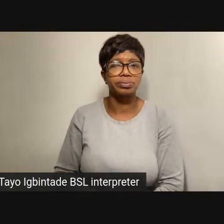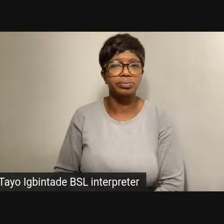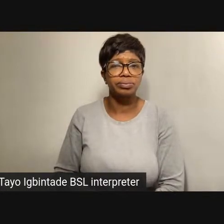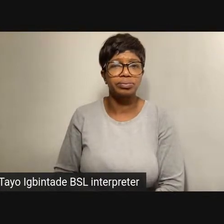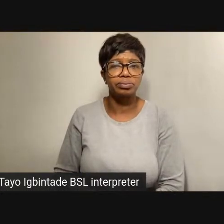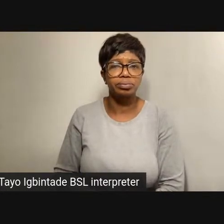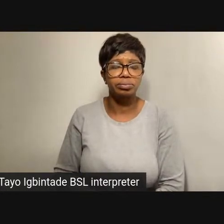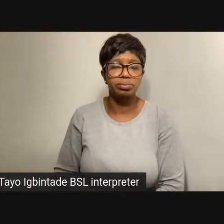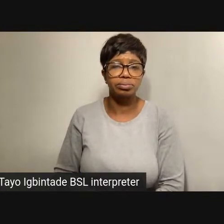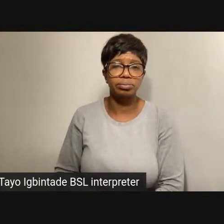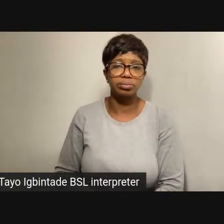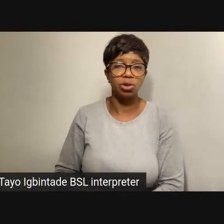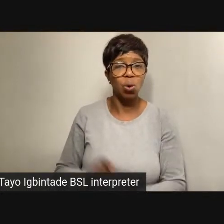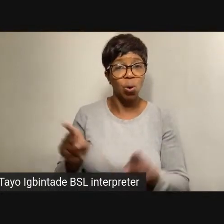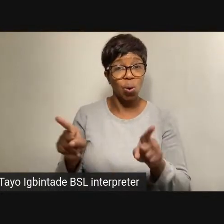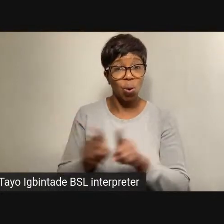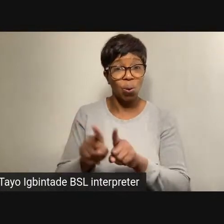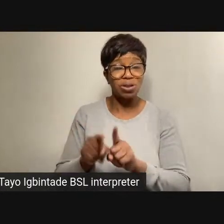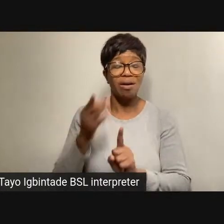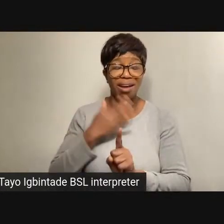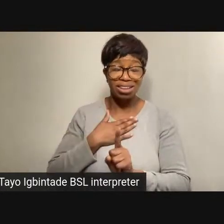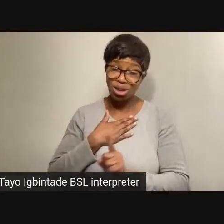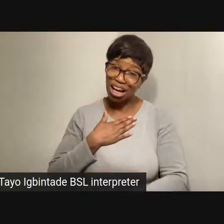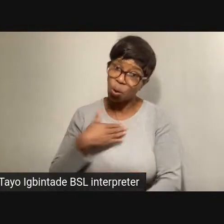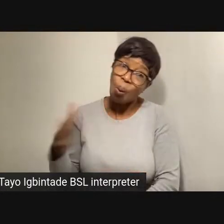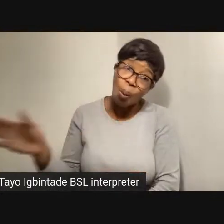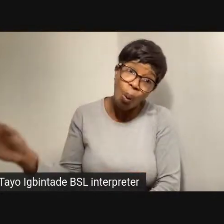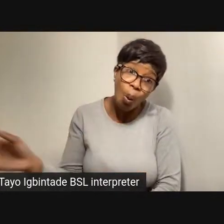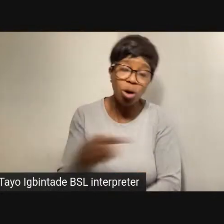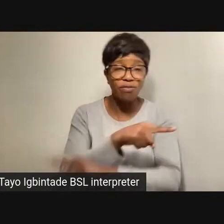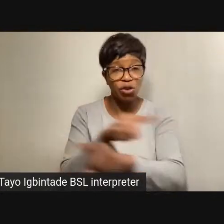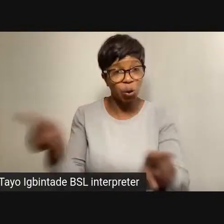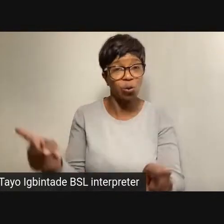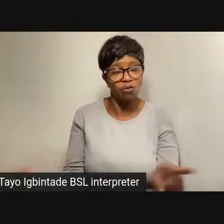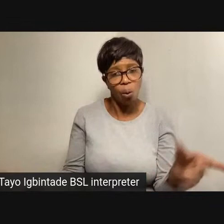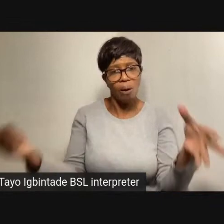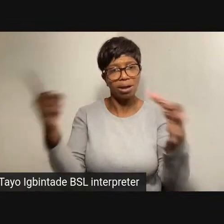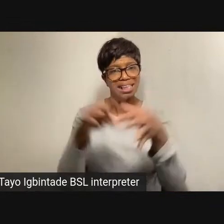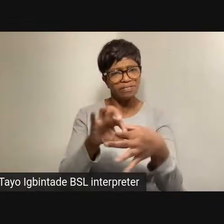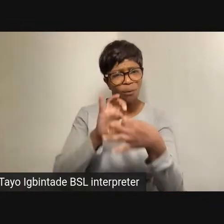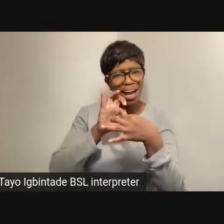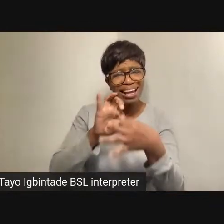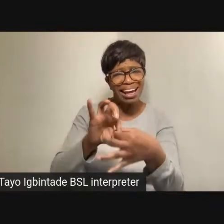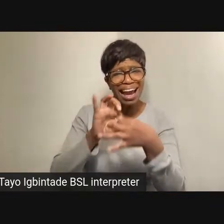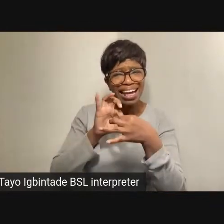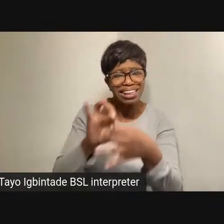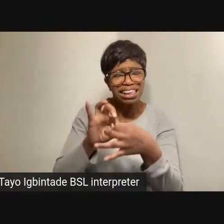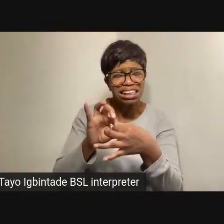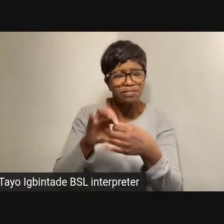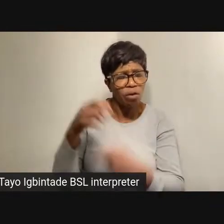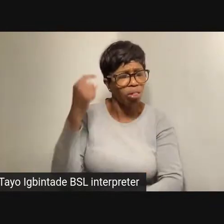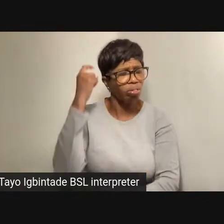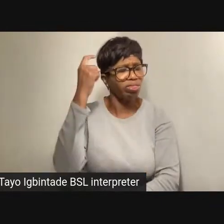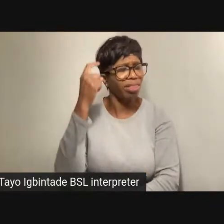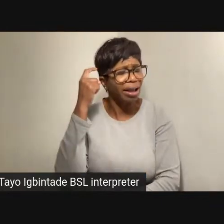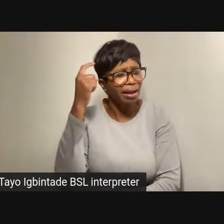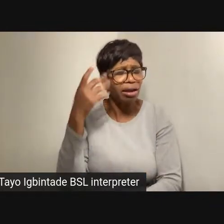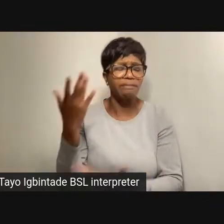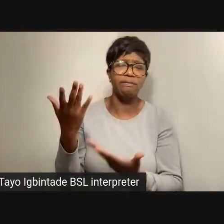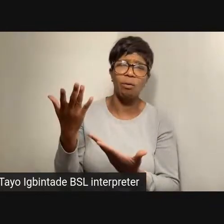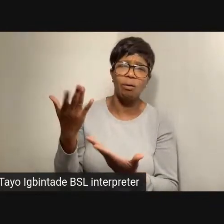And I'd like to thank each and every one of you for attending, for engaging, for bringing your intellect,